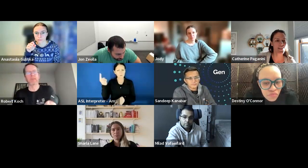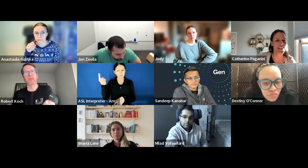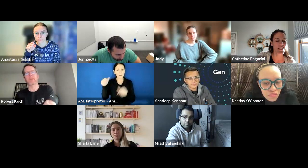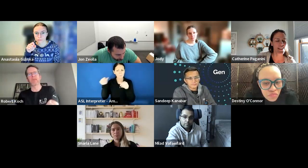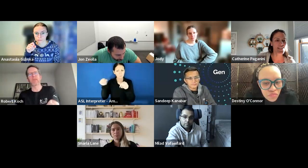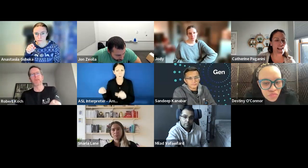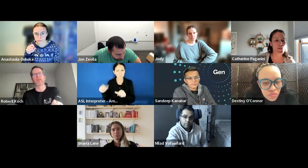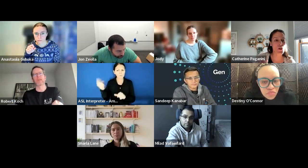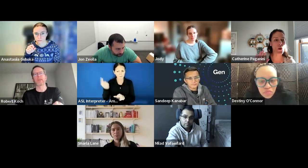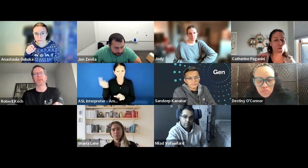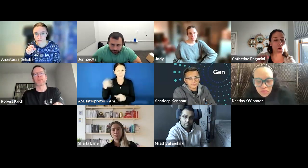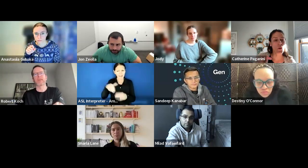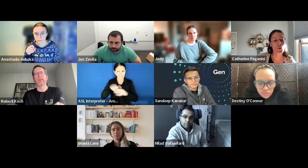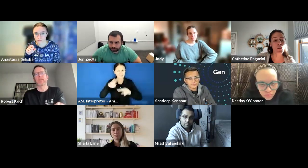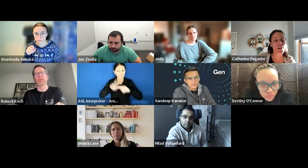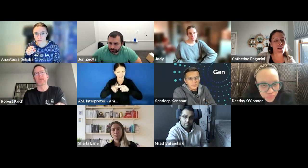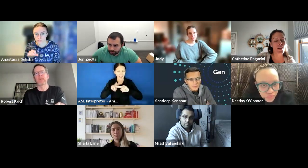something in the Slack. So